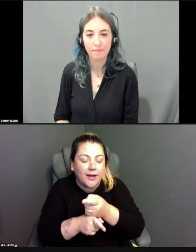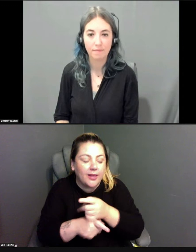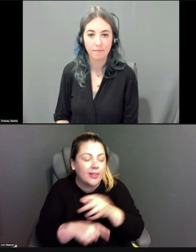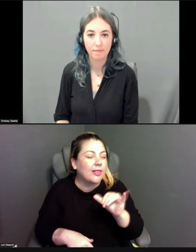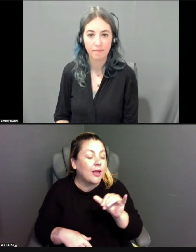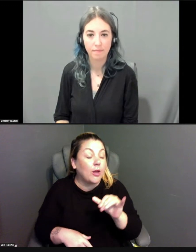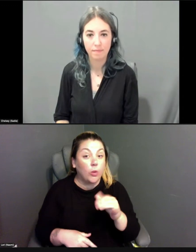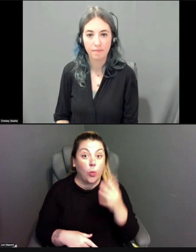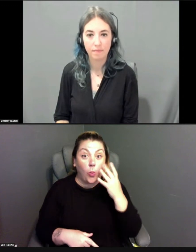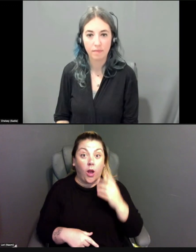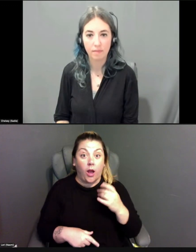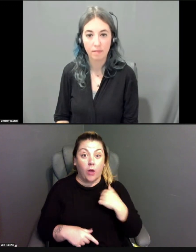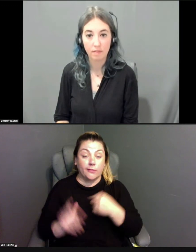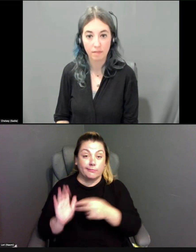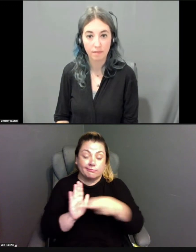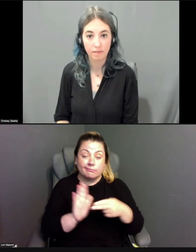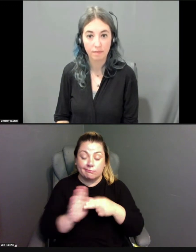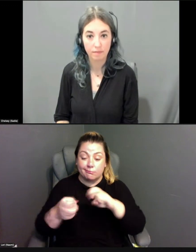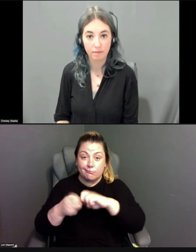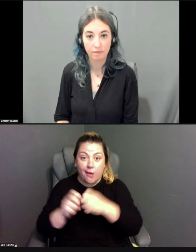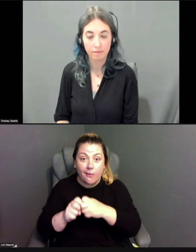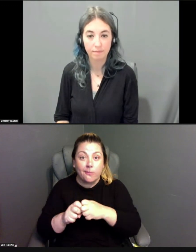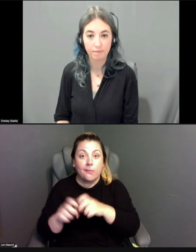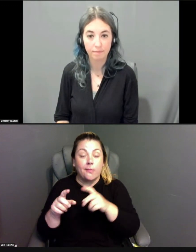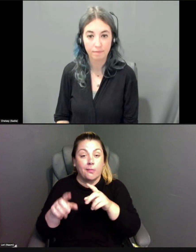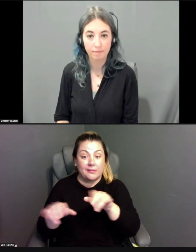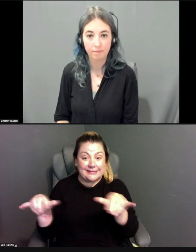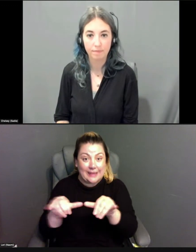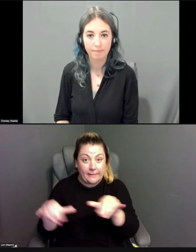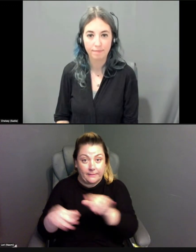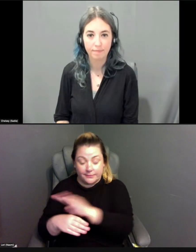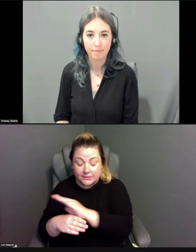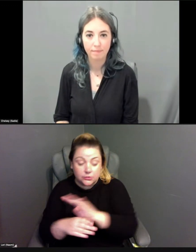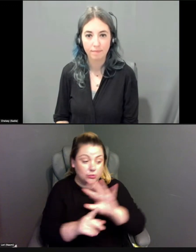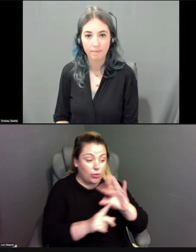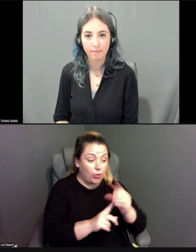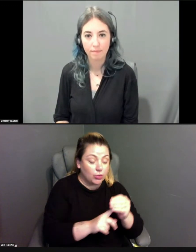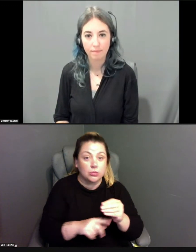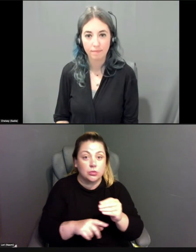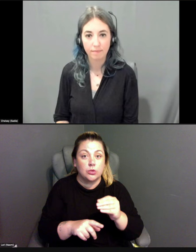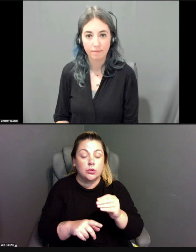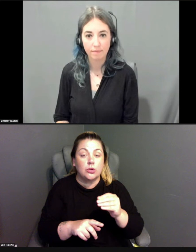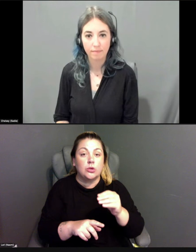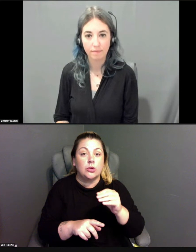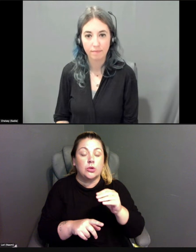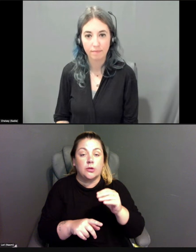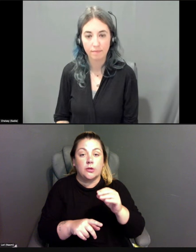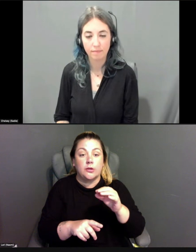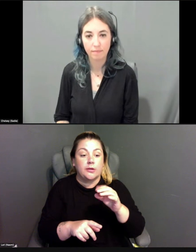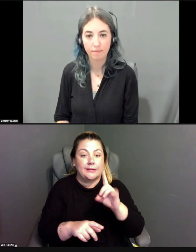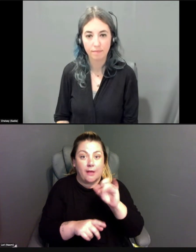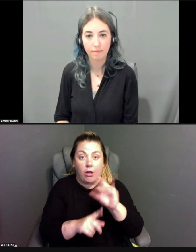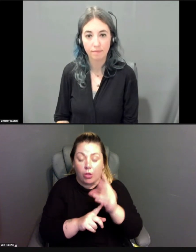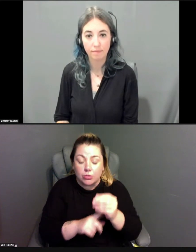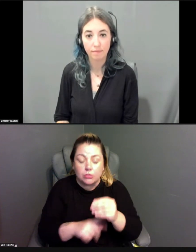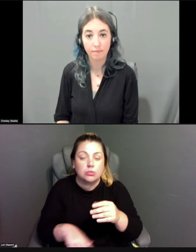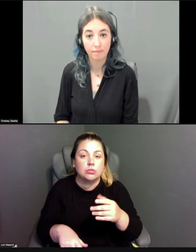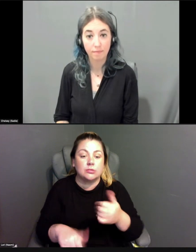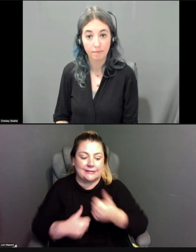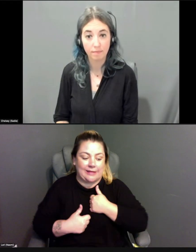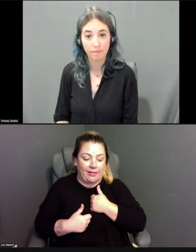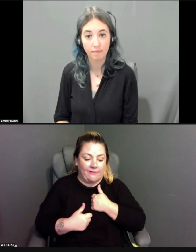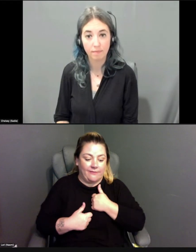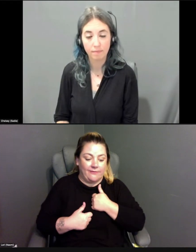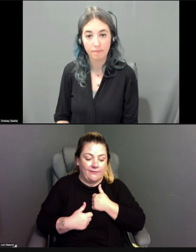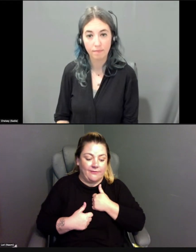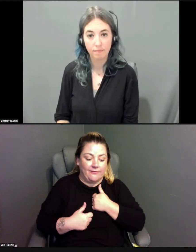why that's a problem in both spaces and why it's generally a problem to assume that your personal experience can be